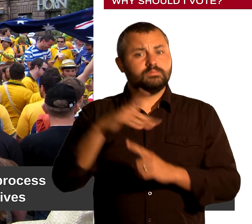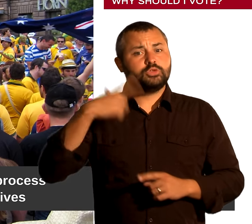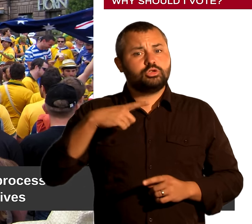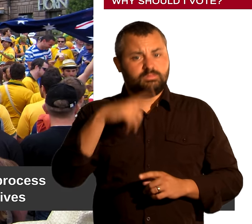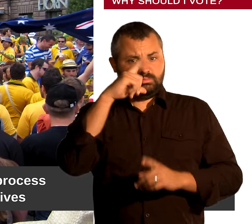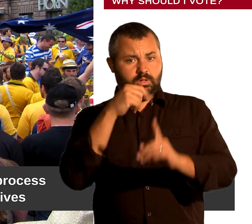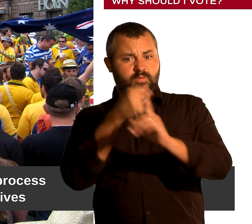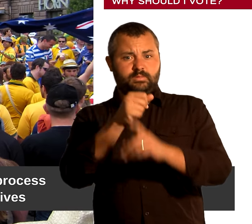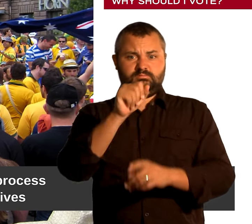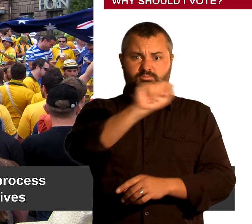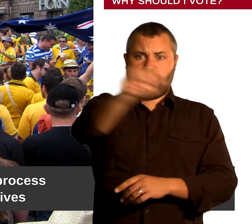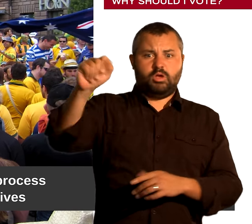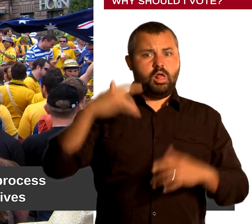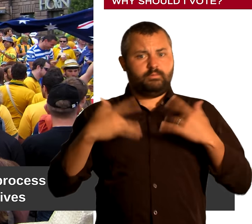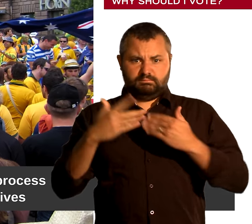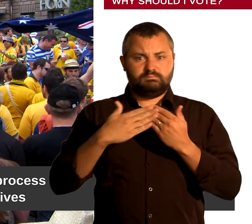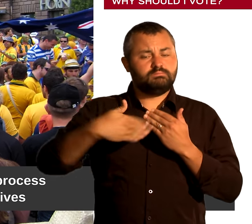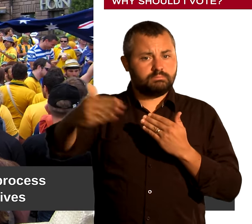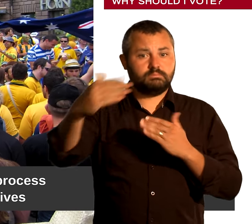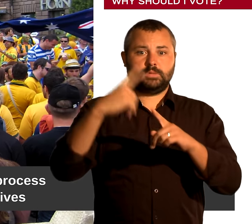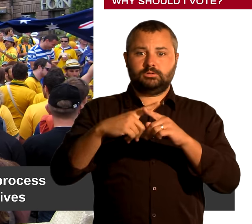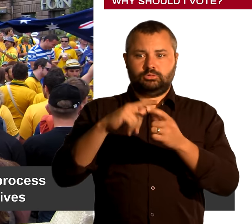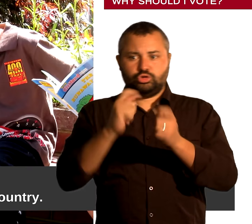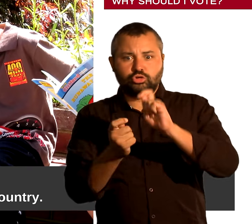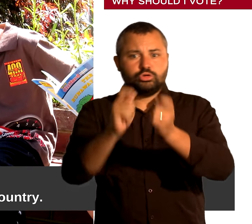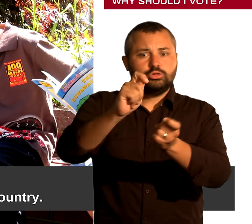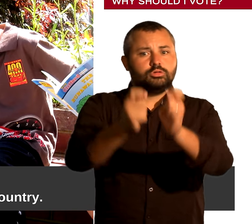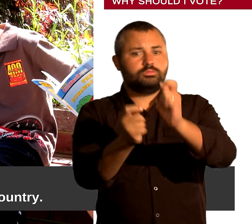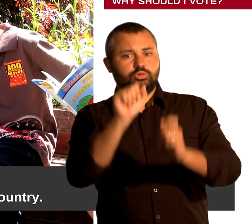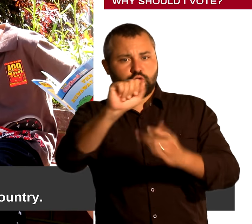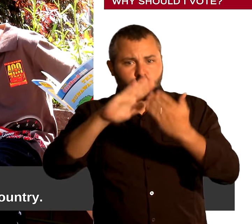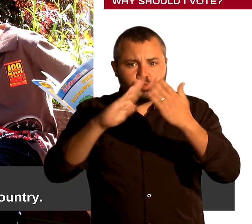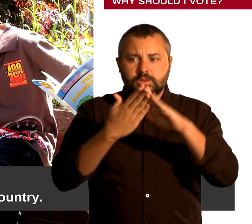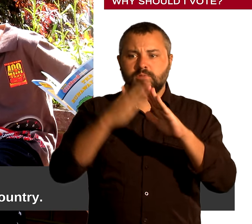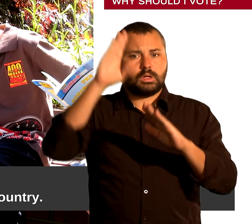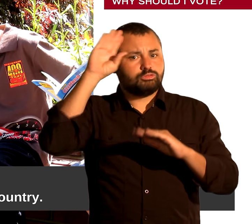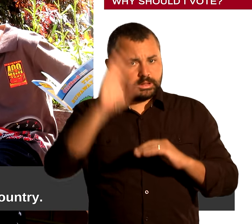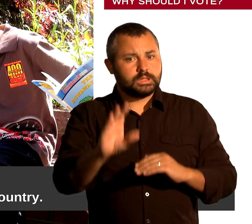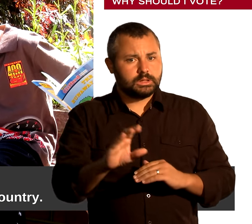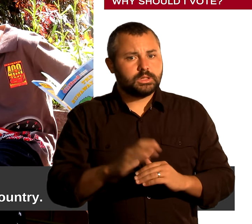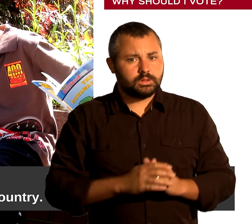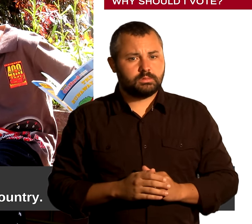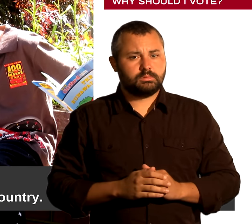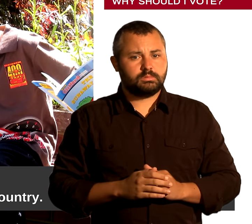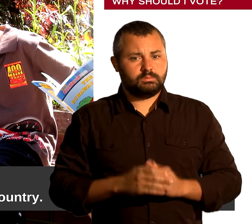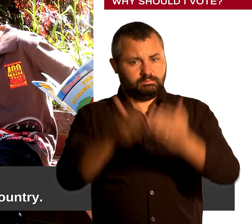Voting is an important process and can affect your lives. It can shape communities and the country.